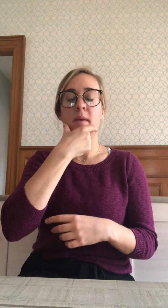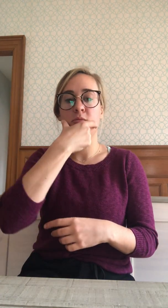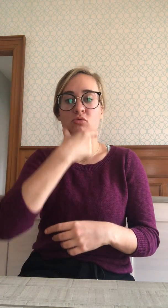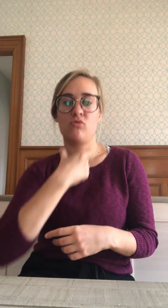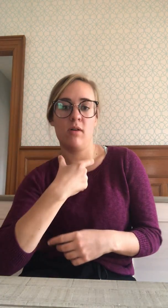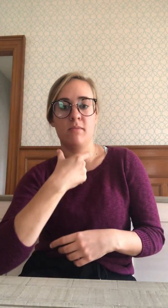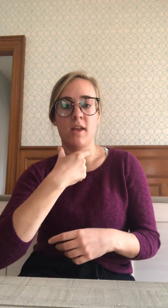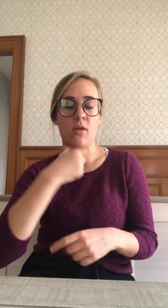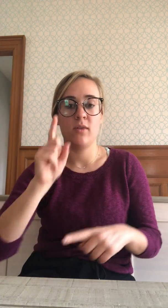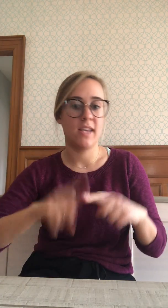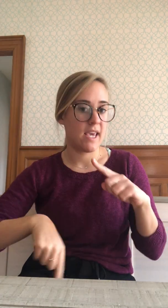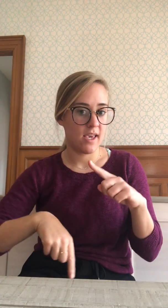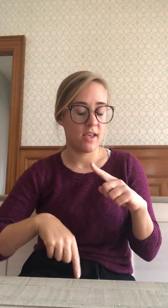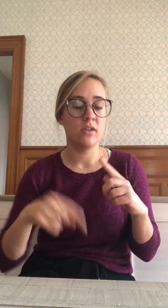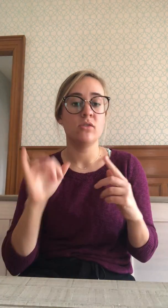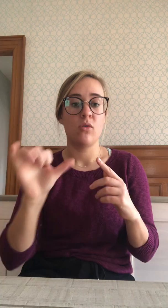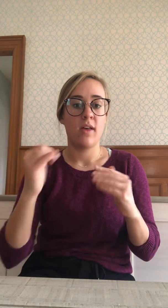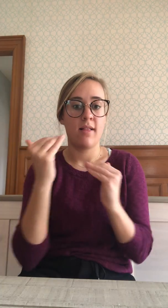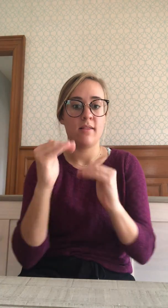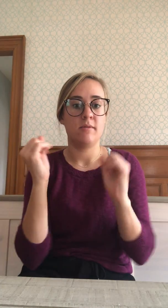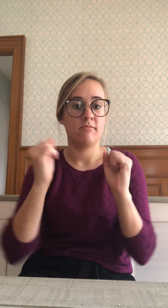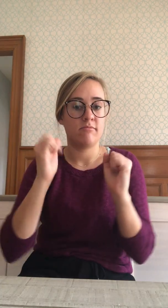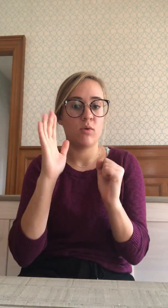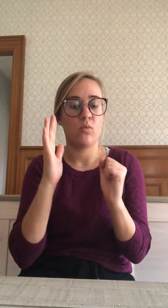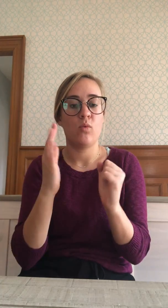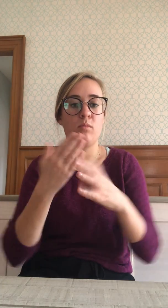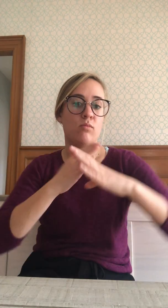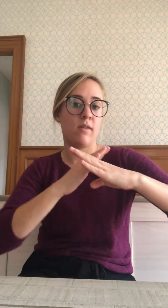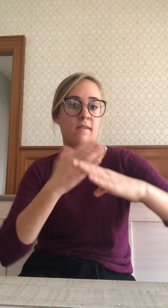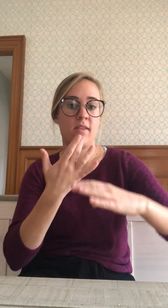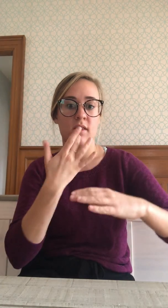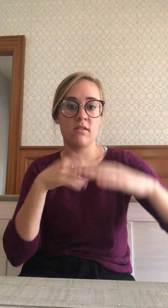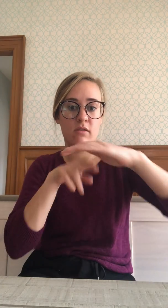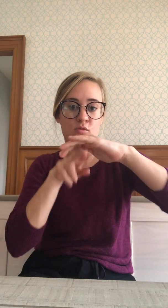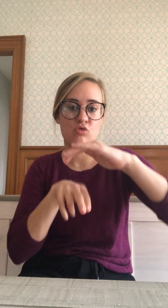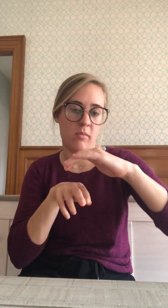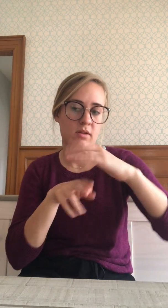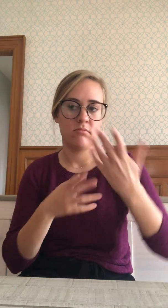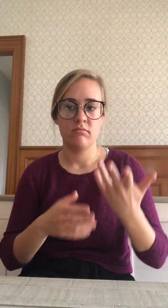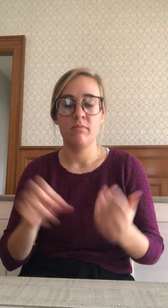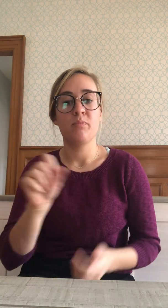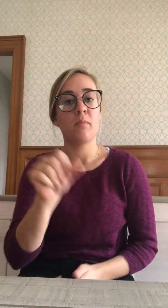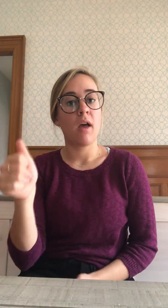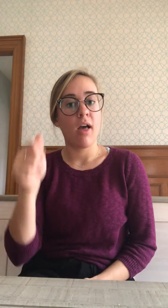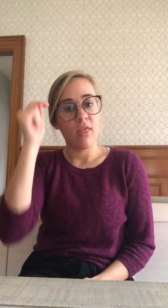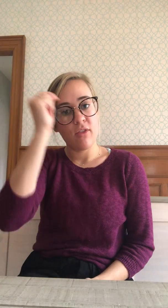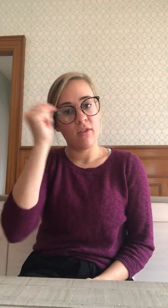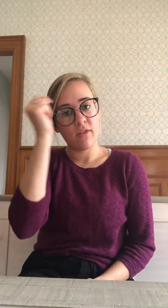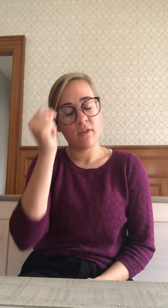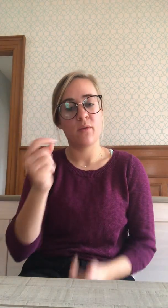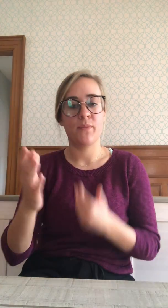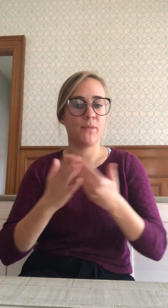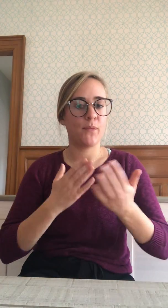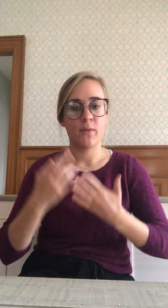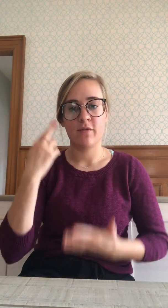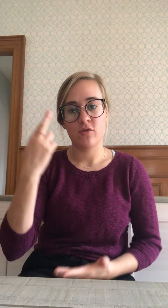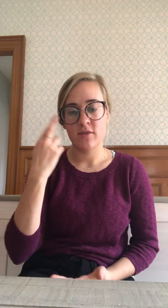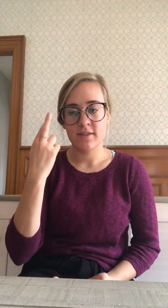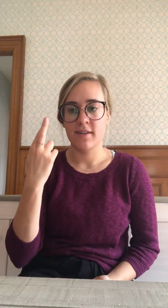constriction there would prevent that tongue from dropping down. Another theory could be that for whatever reason, the tongue